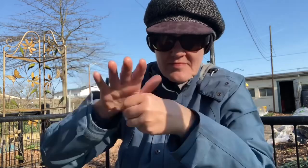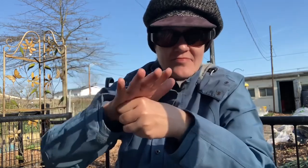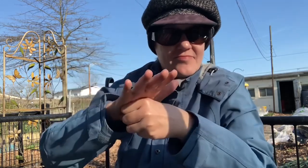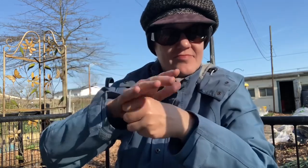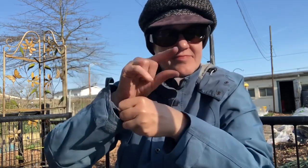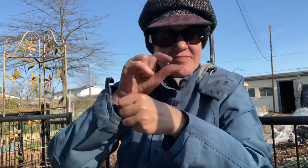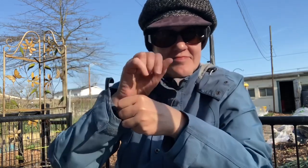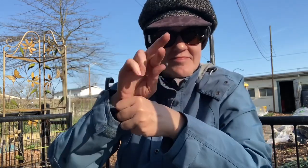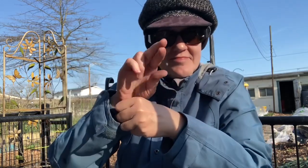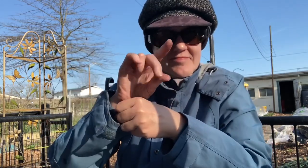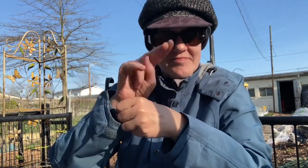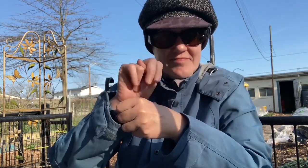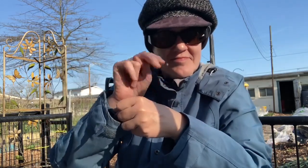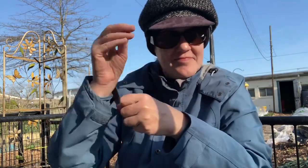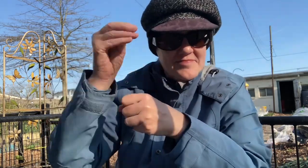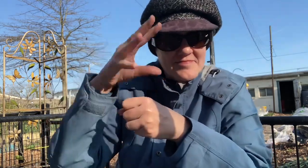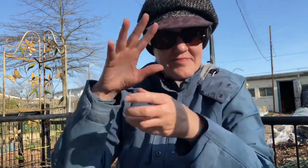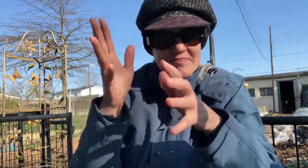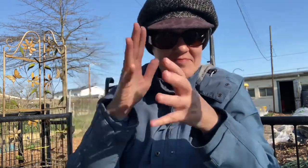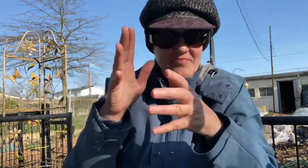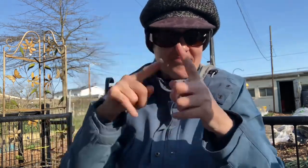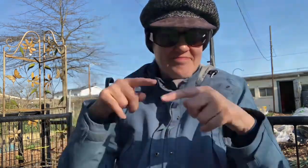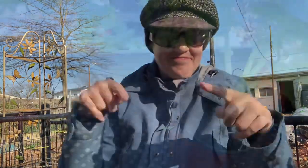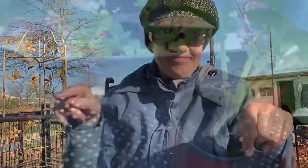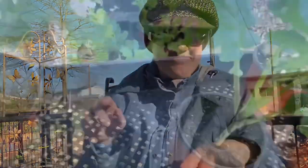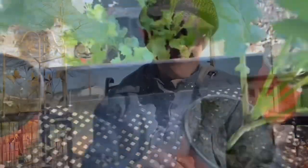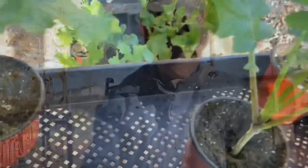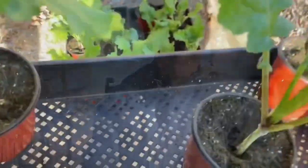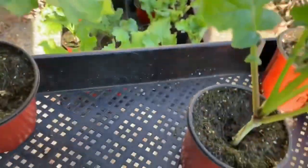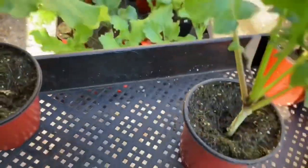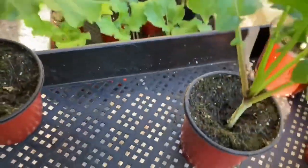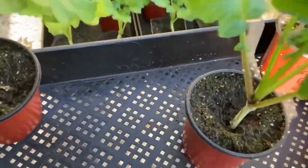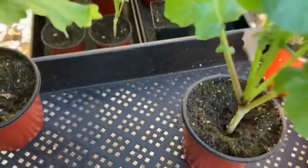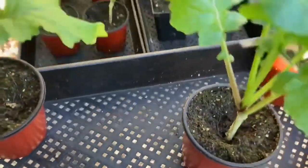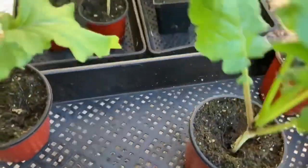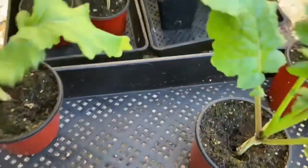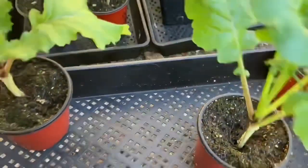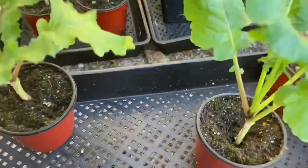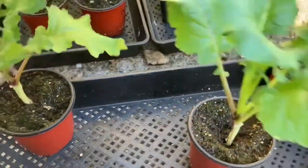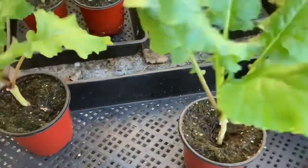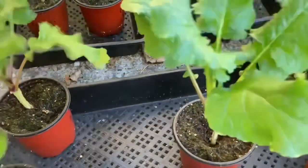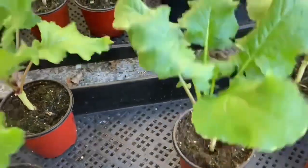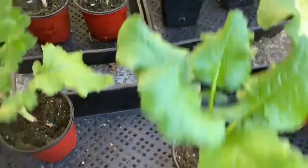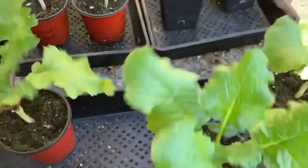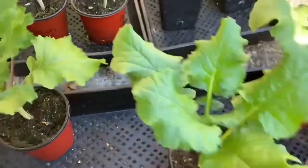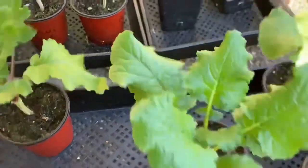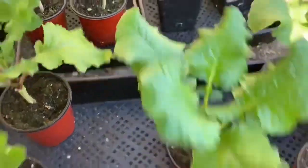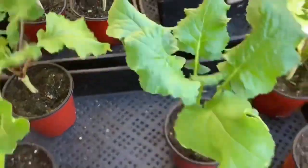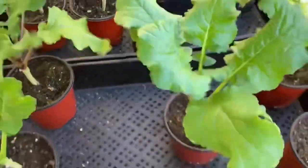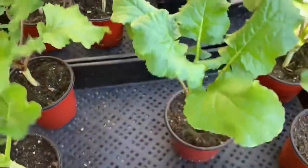time and how much sun they're getting and wind, various factors like that.